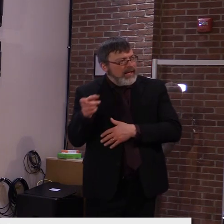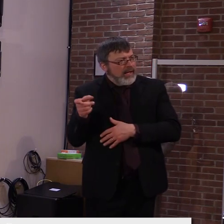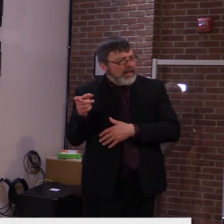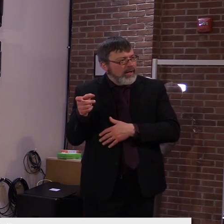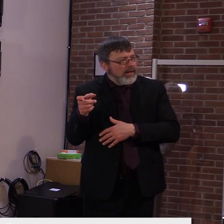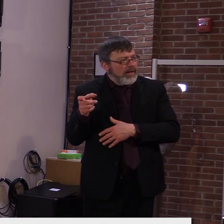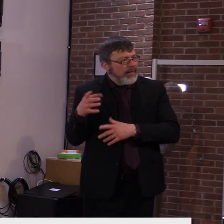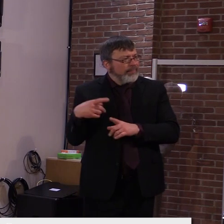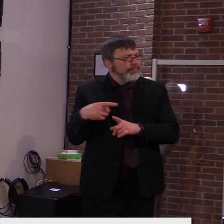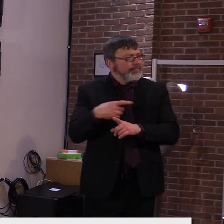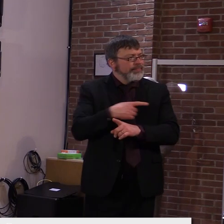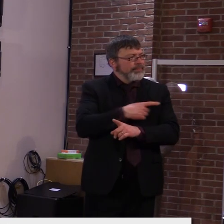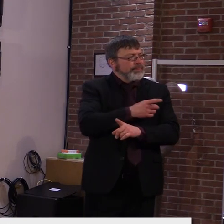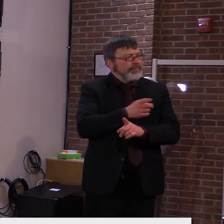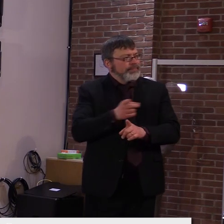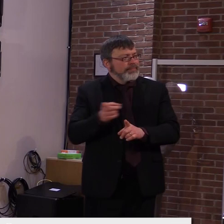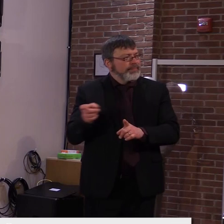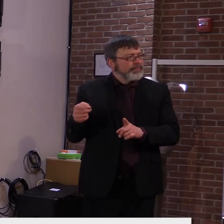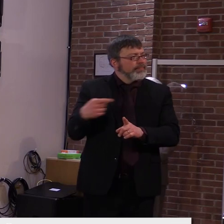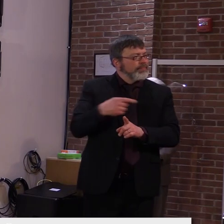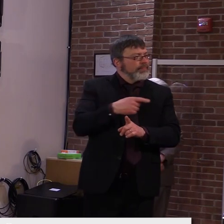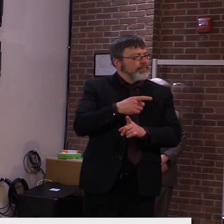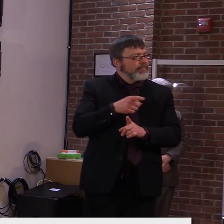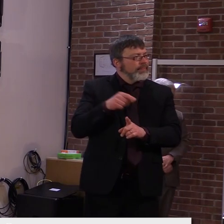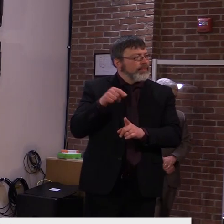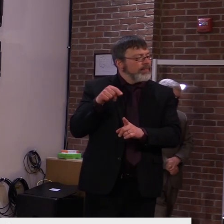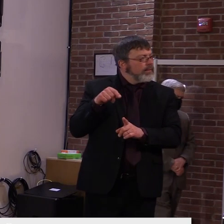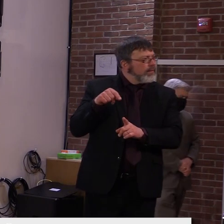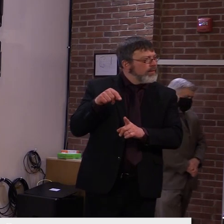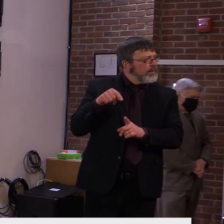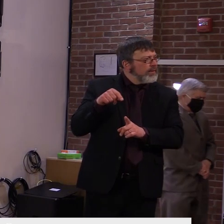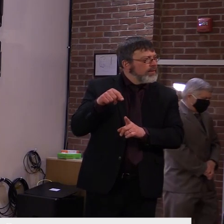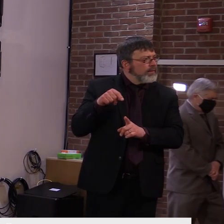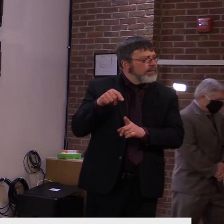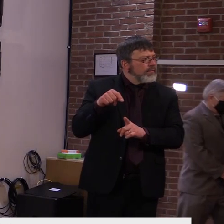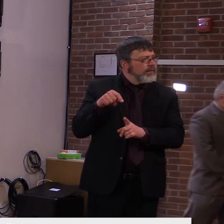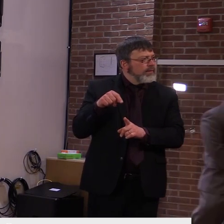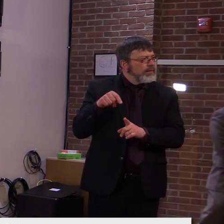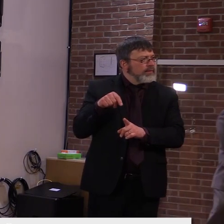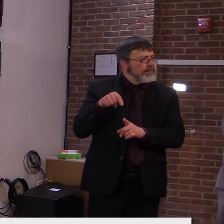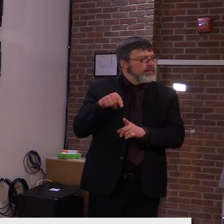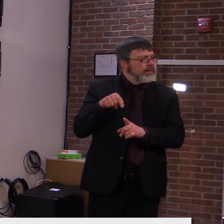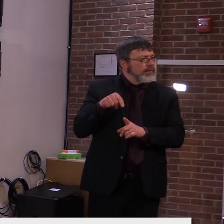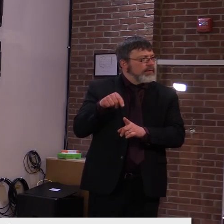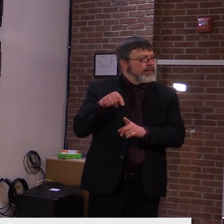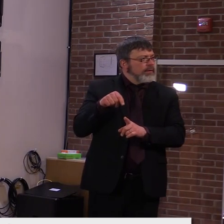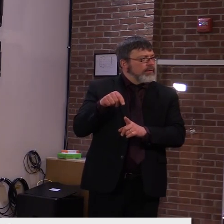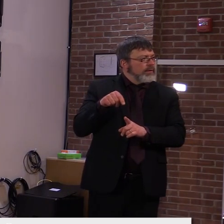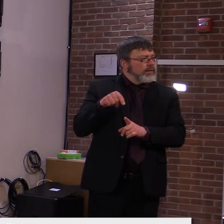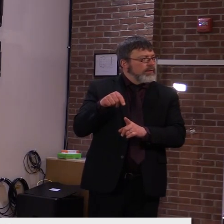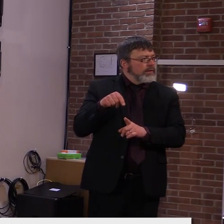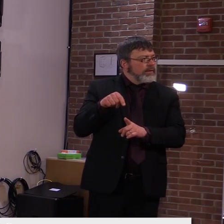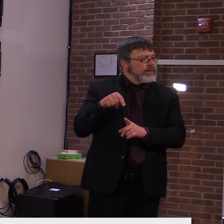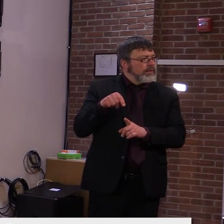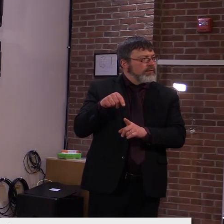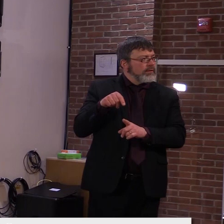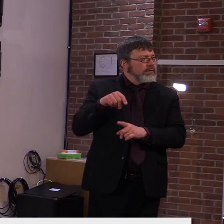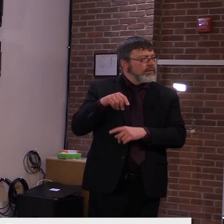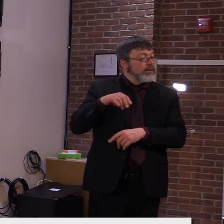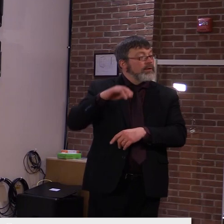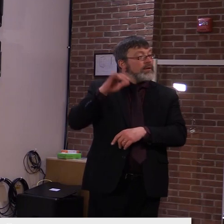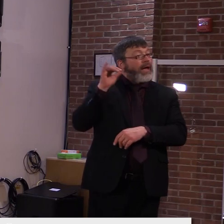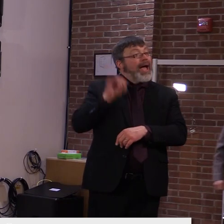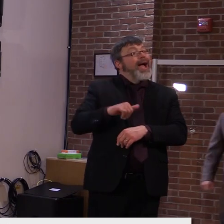Champlain Valley Fairgrounds in Essex. I also spoke to one military veteran who was at the clinic, which basically said there